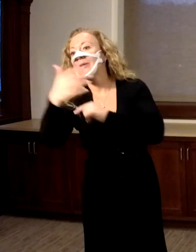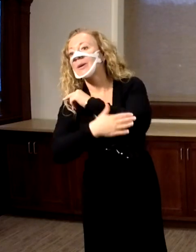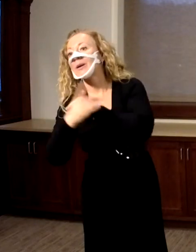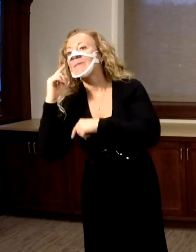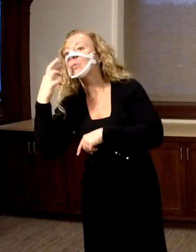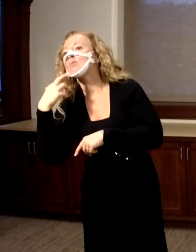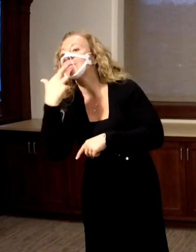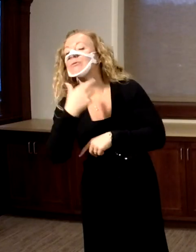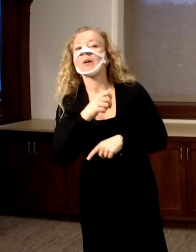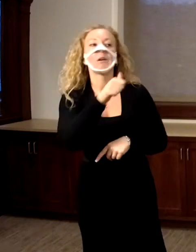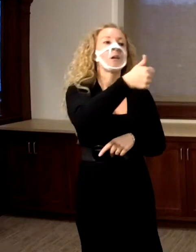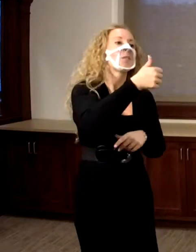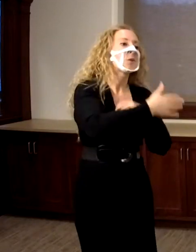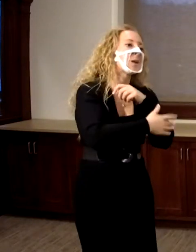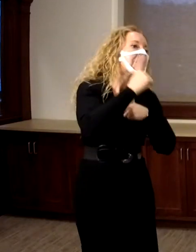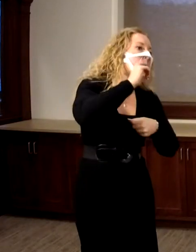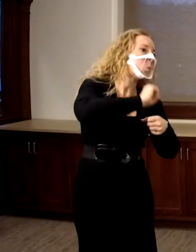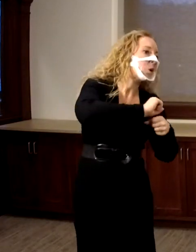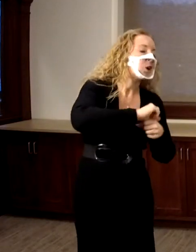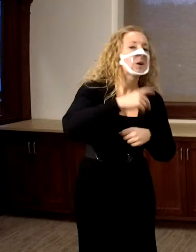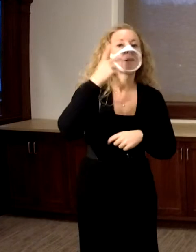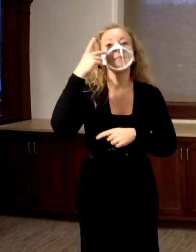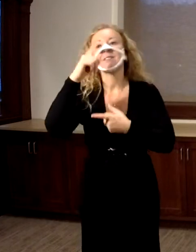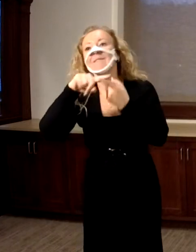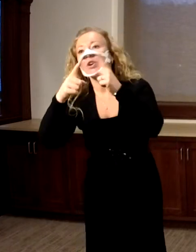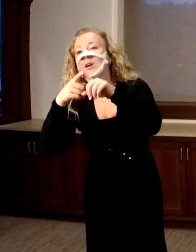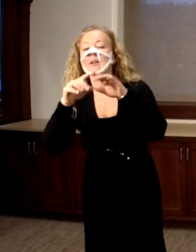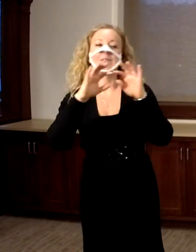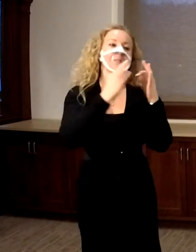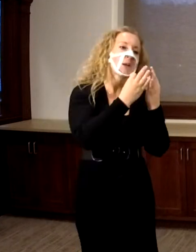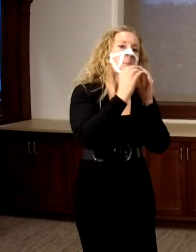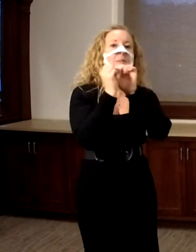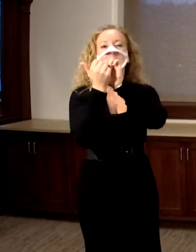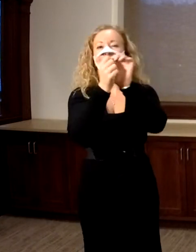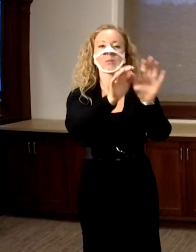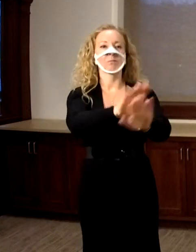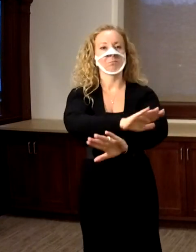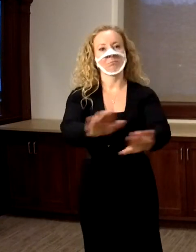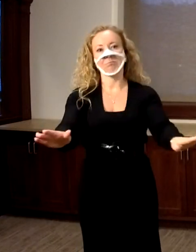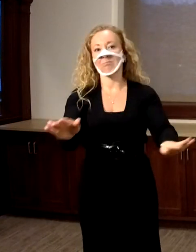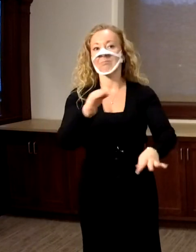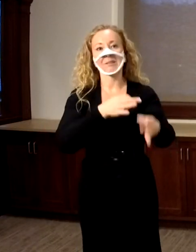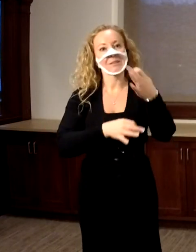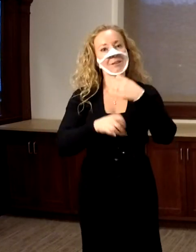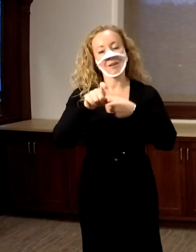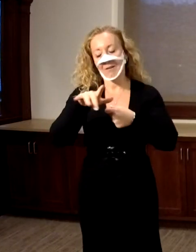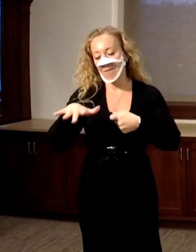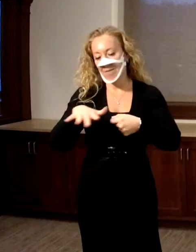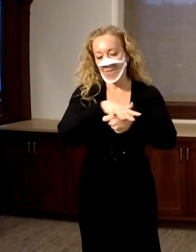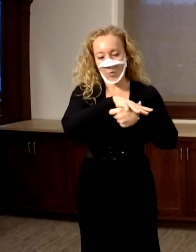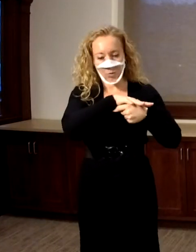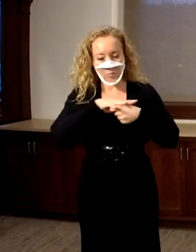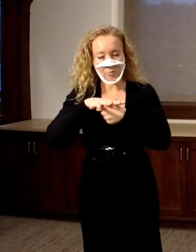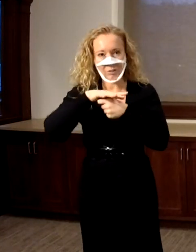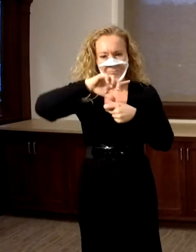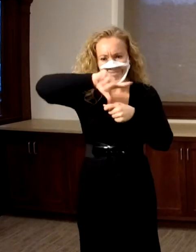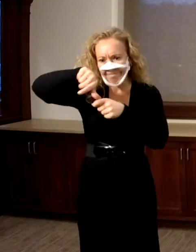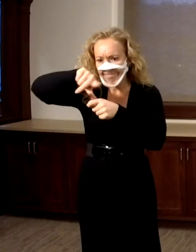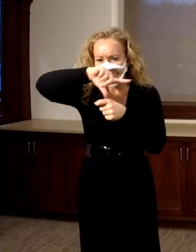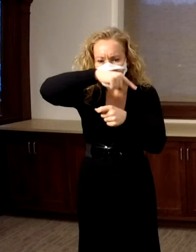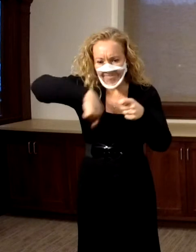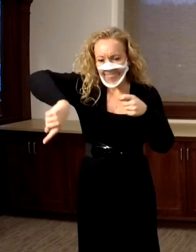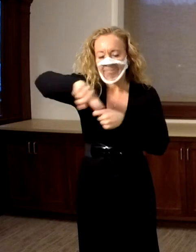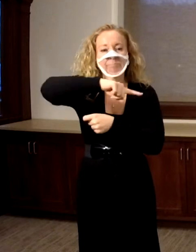visit friends and family, or attend sporting events. We need the entire region to be included in mitigation